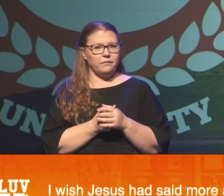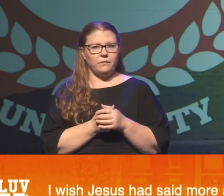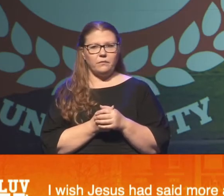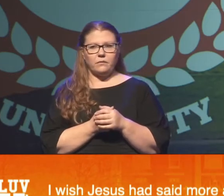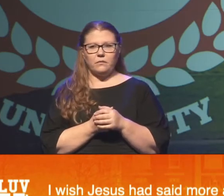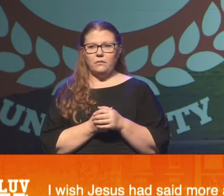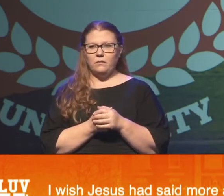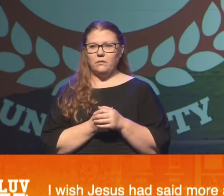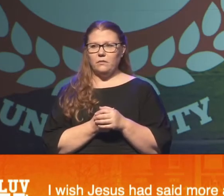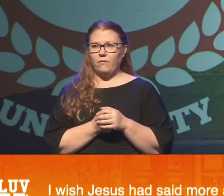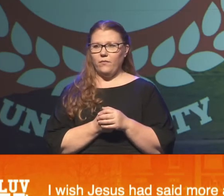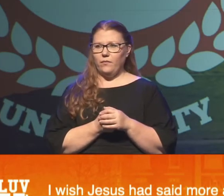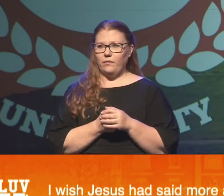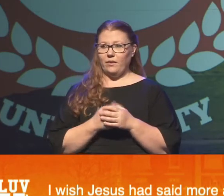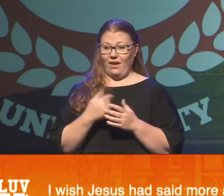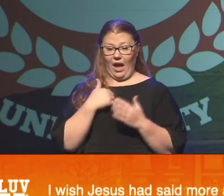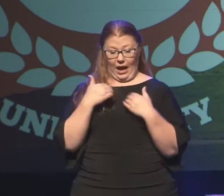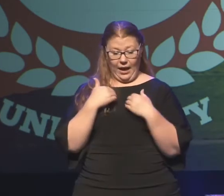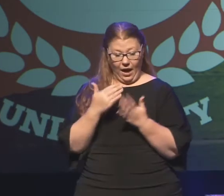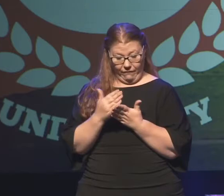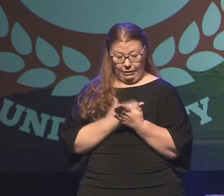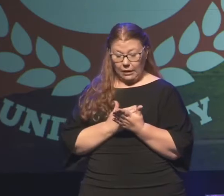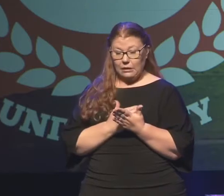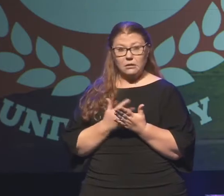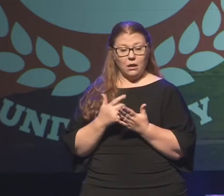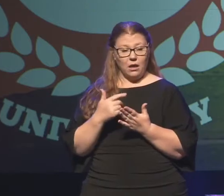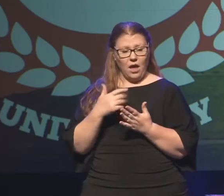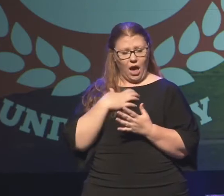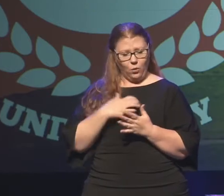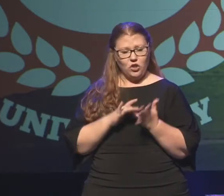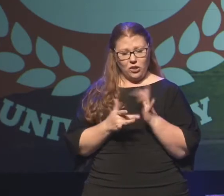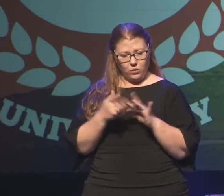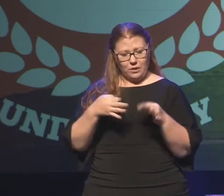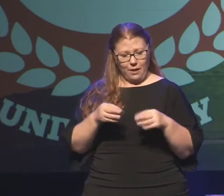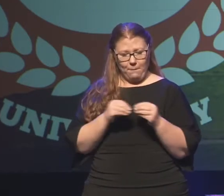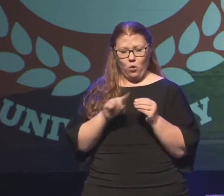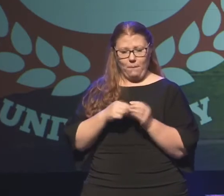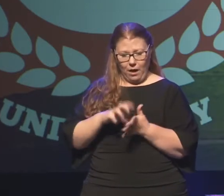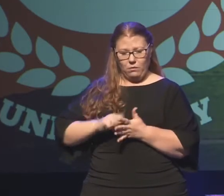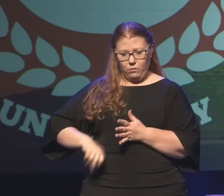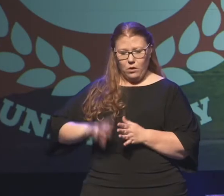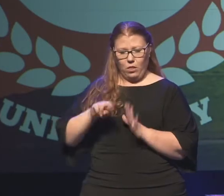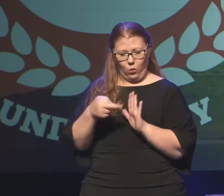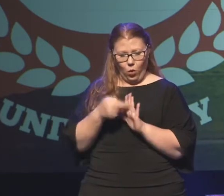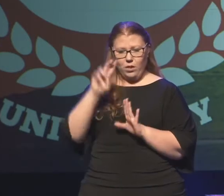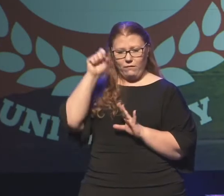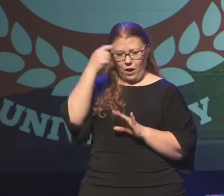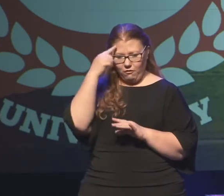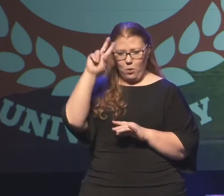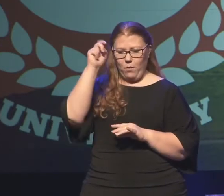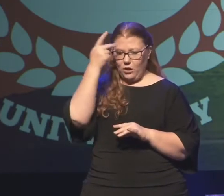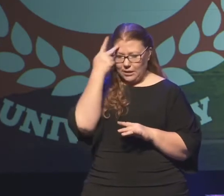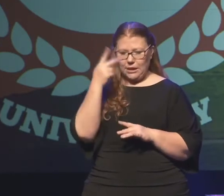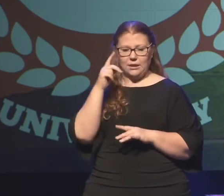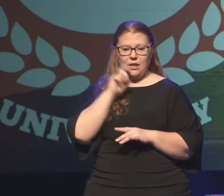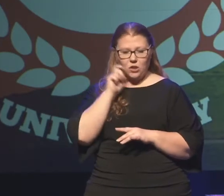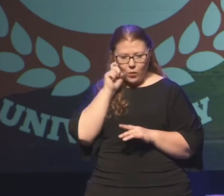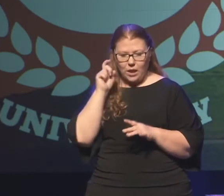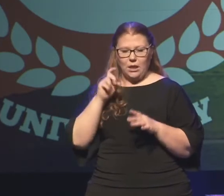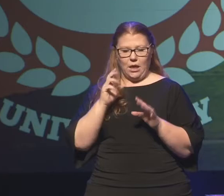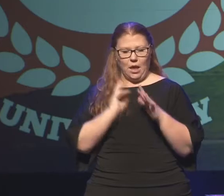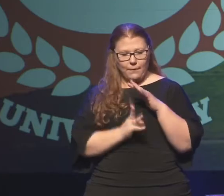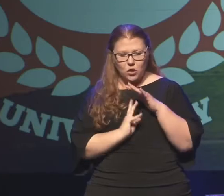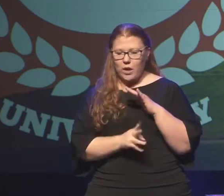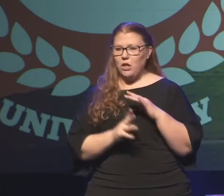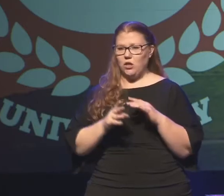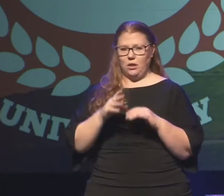Got it? I made my little list here. I wish Jesus would have said more about abortion, role of government, politics, sexuality,